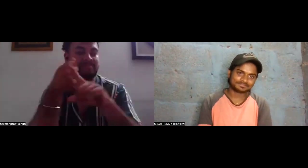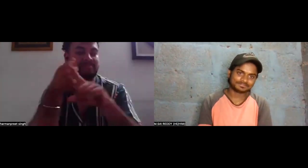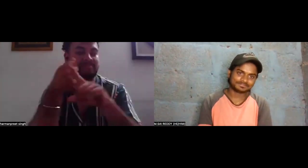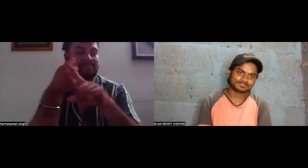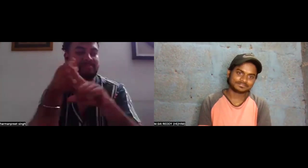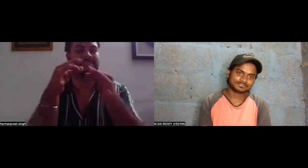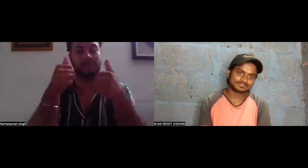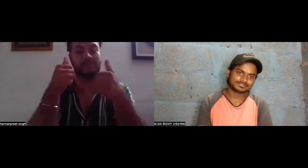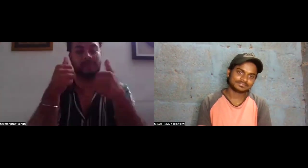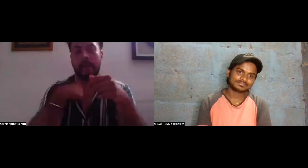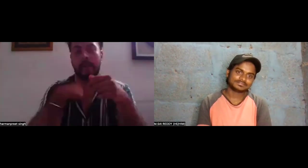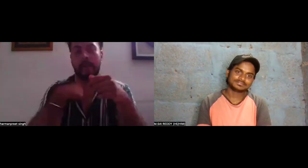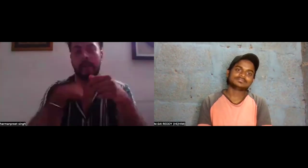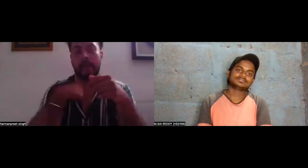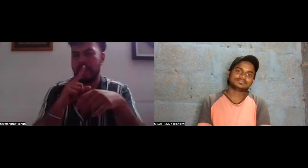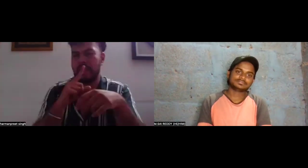That's all.